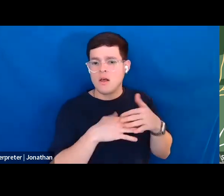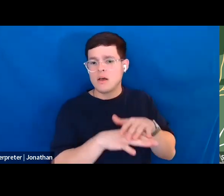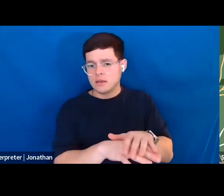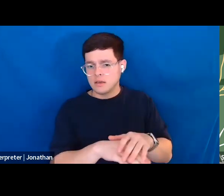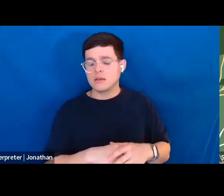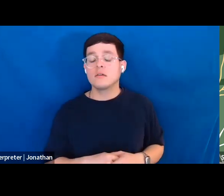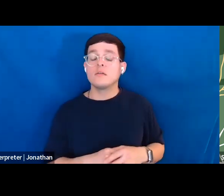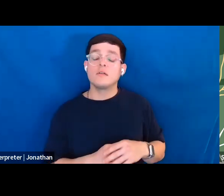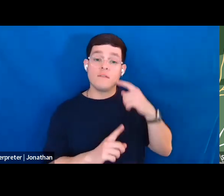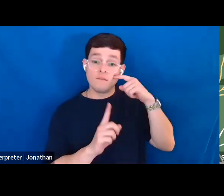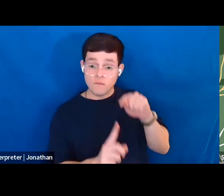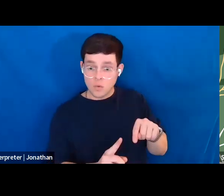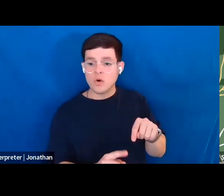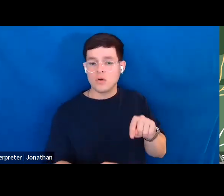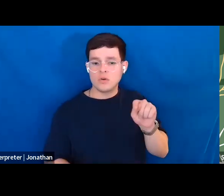for Turk.